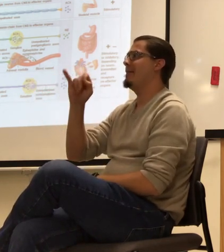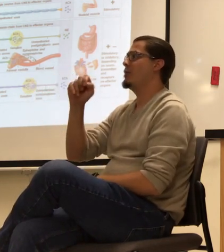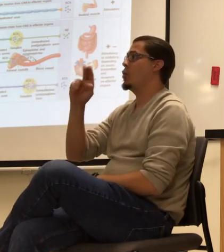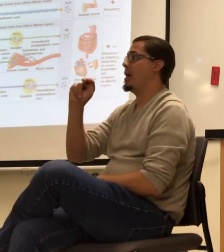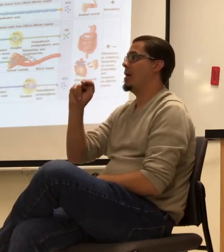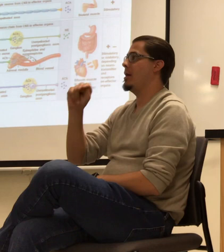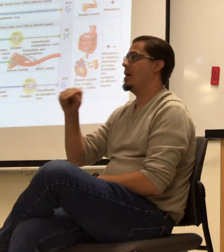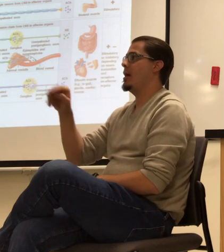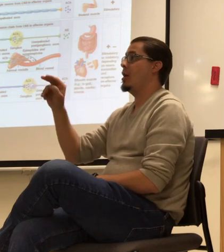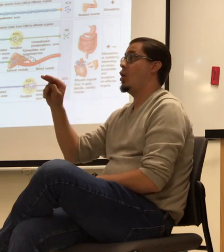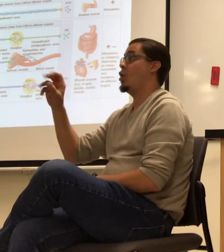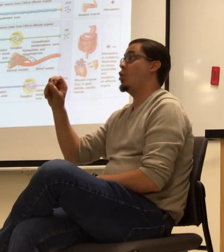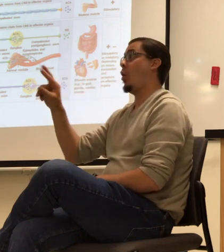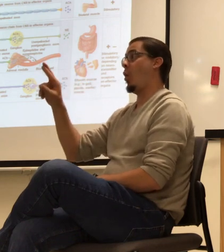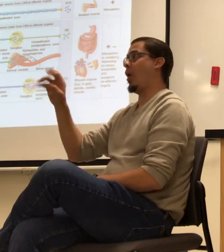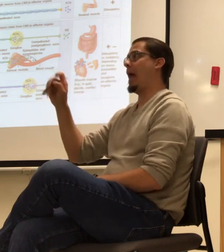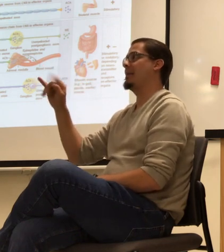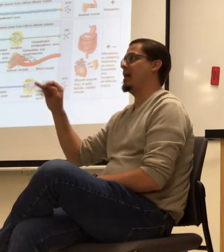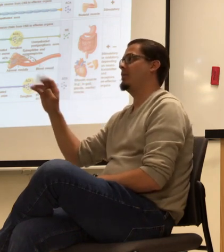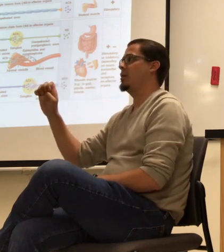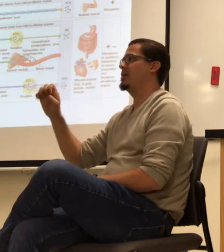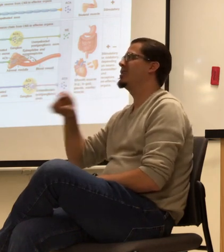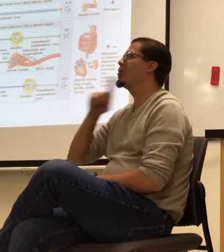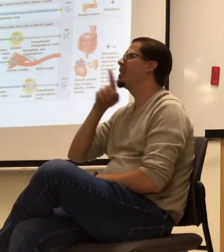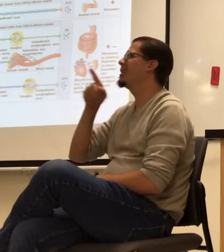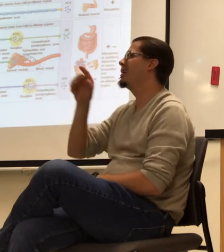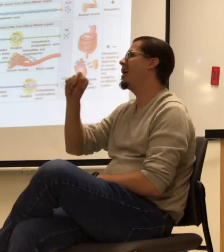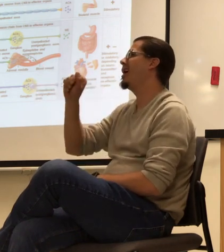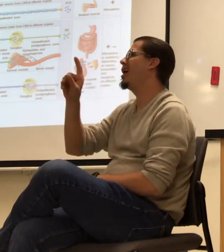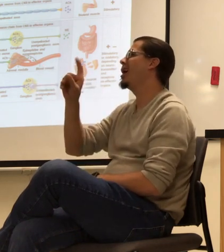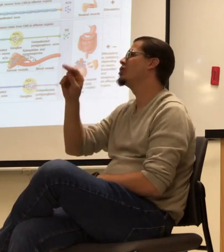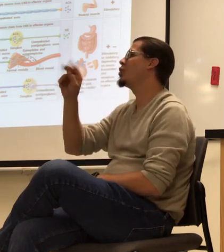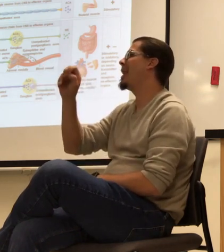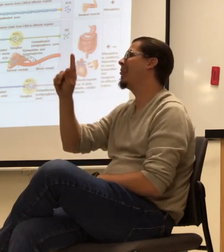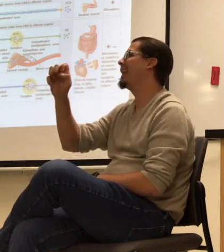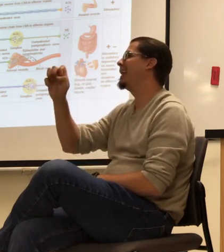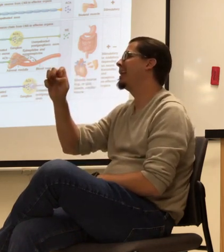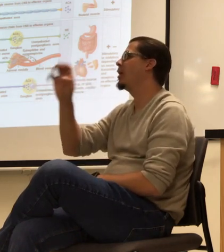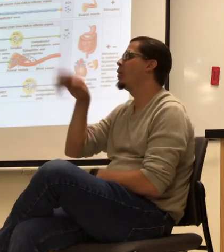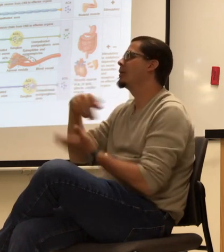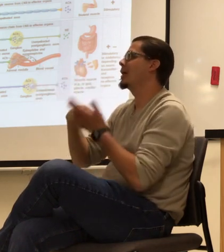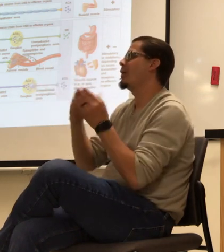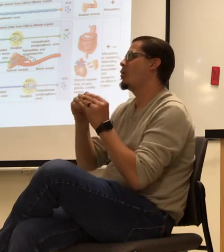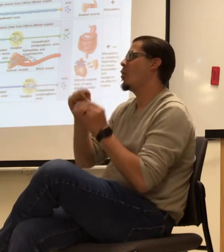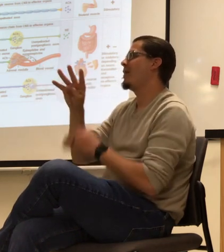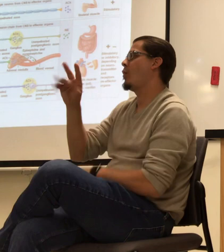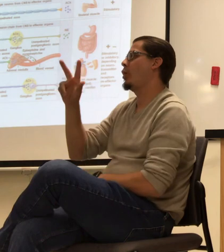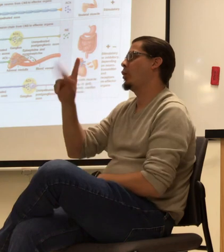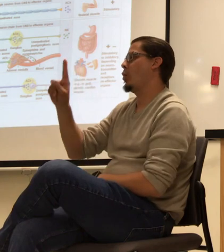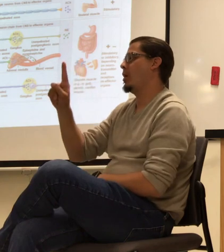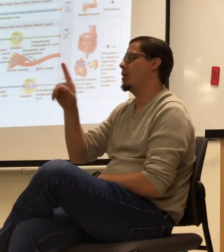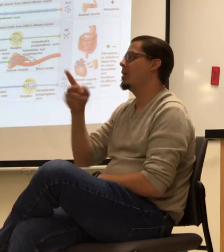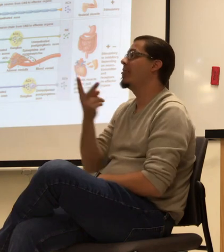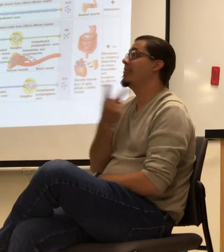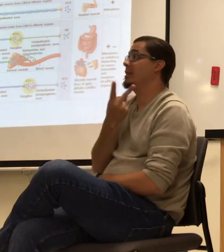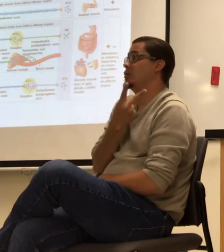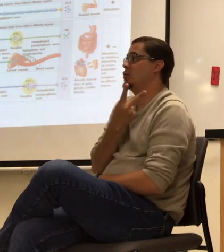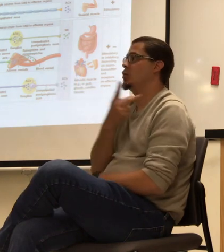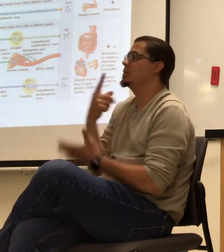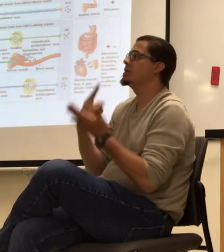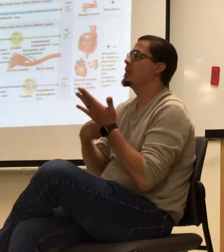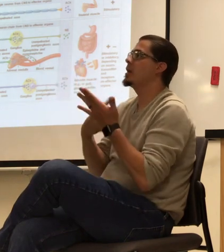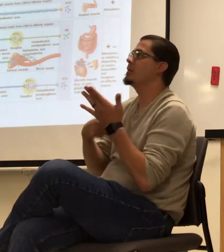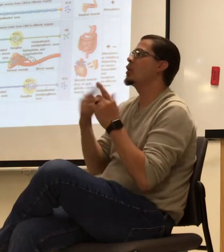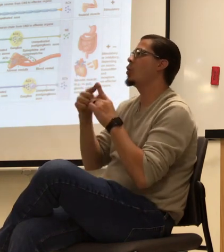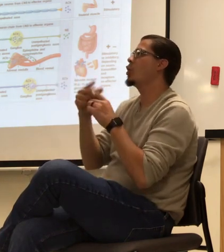Adrenaline. Talk more about it in 431. These are the, sometimes